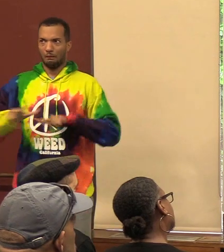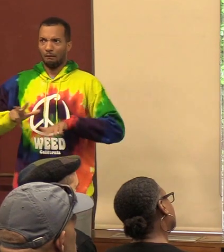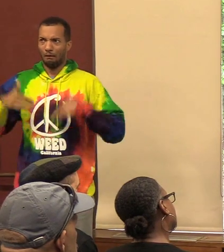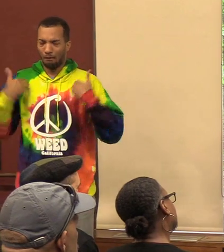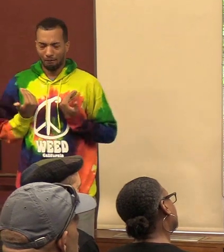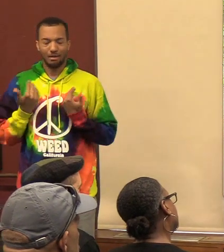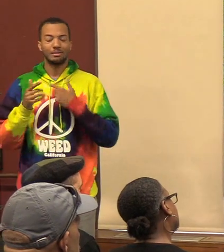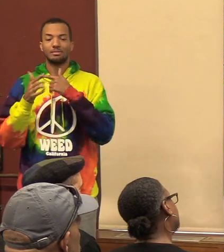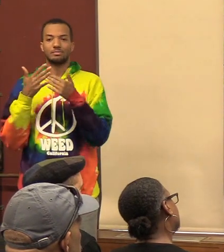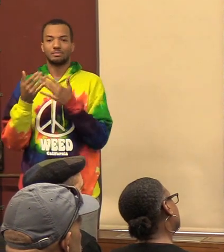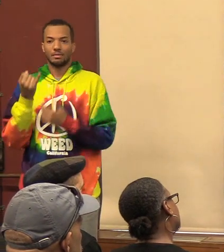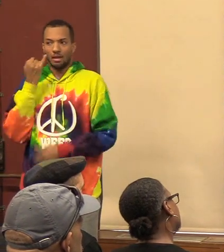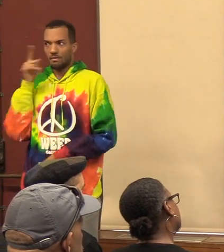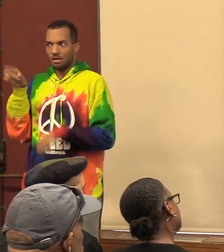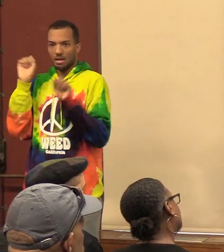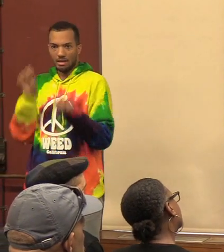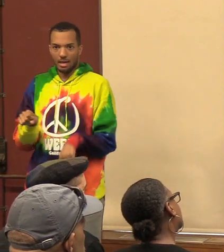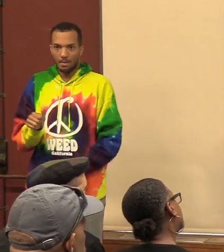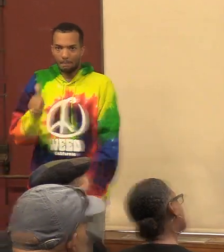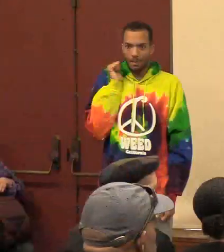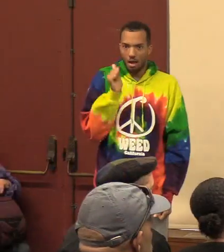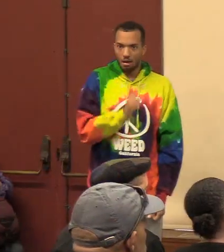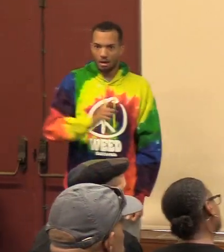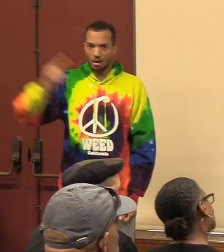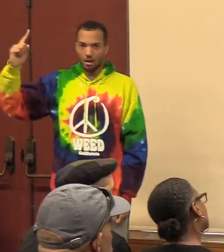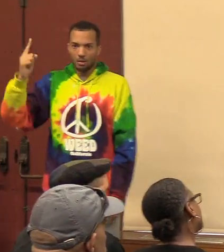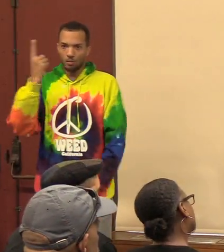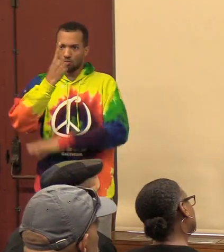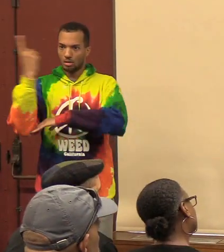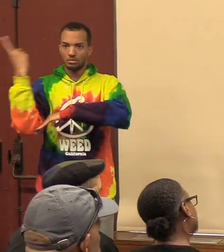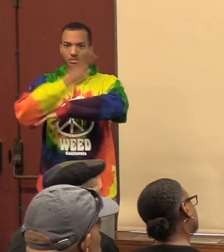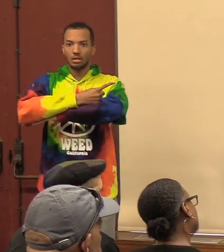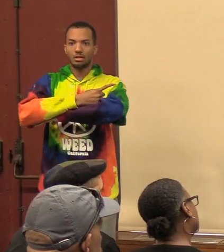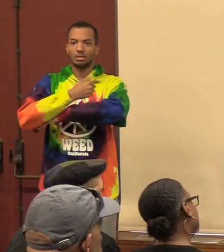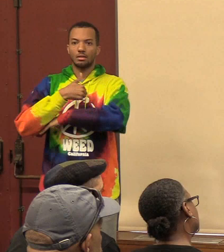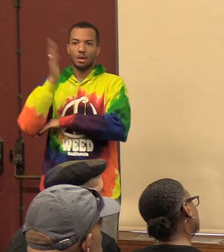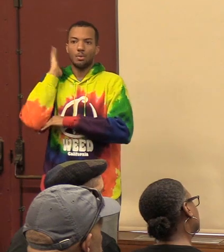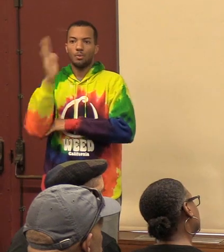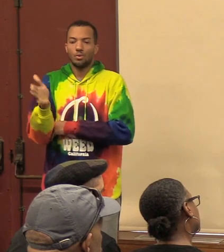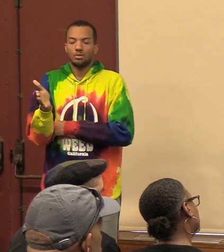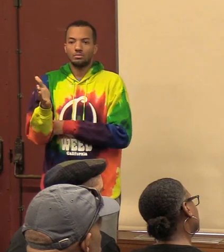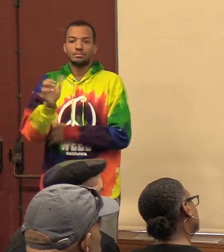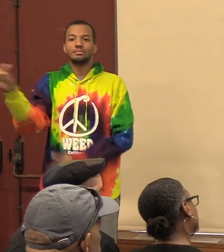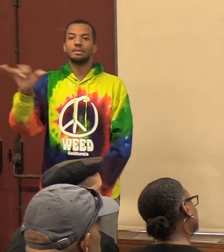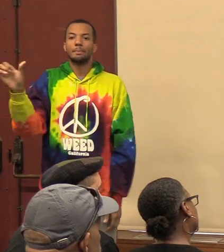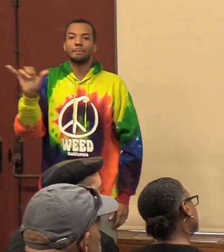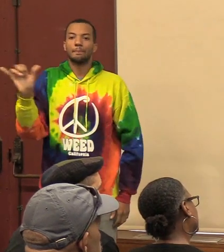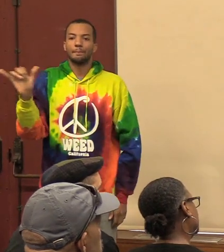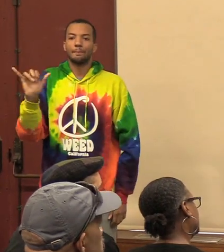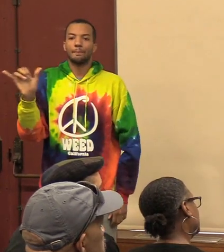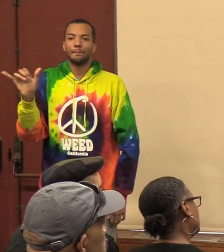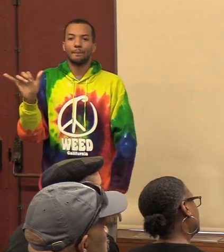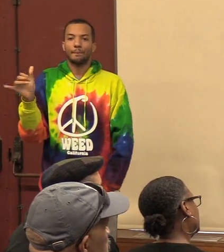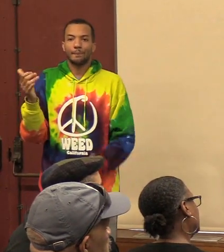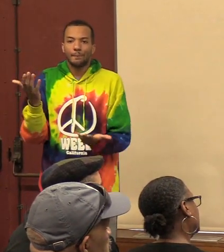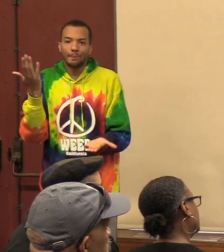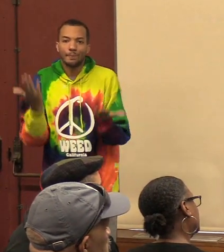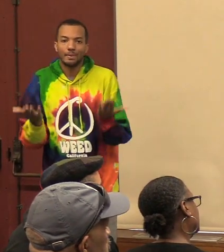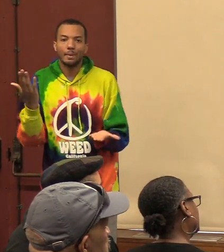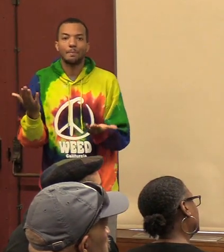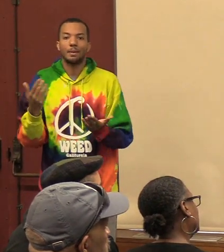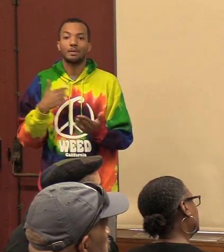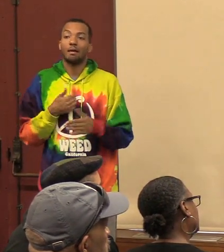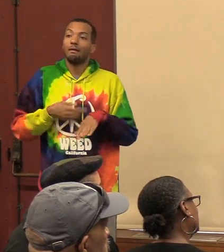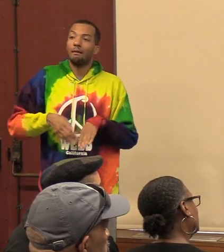myself, if this guy can run this thing backwards, one day I am going to be able to stay maybe in a